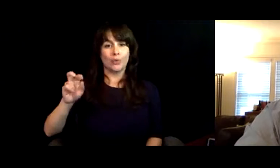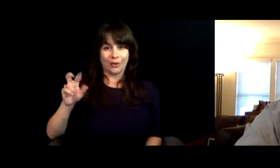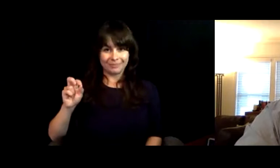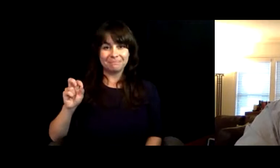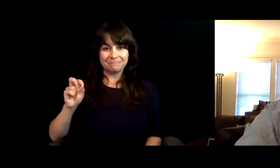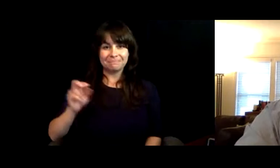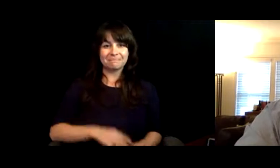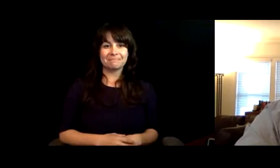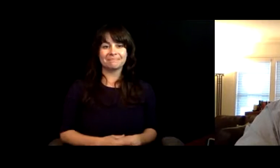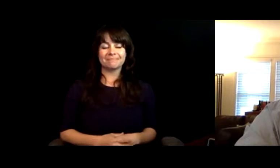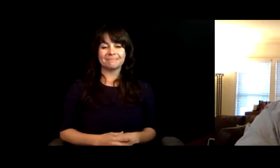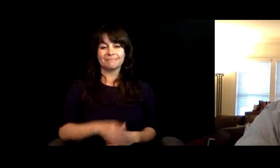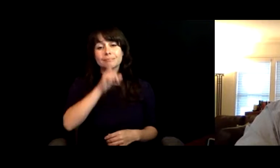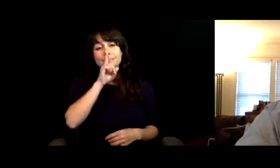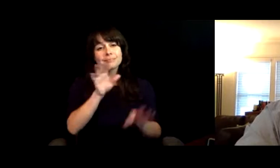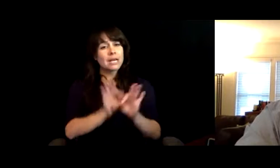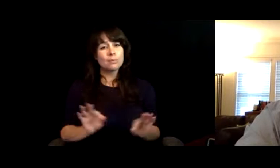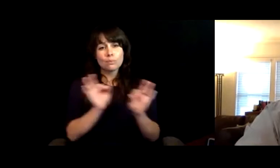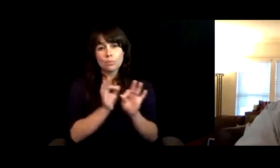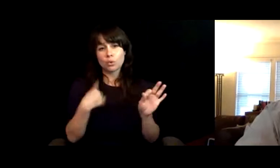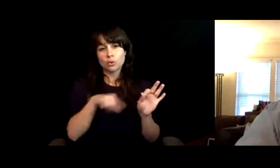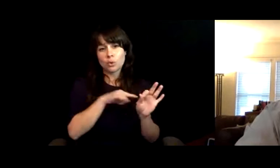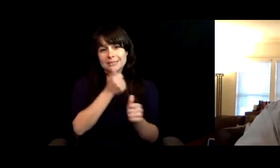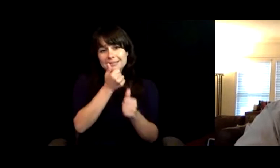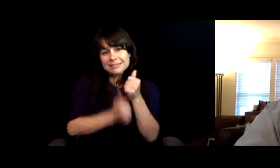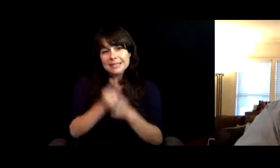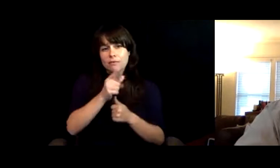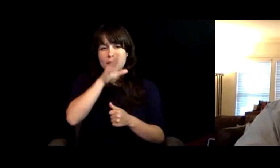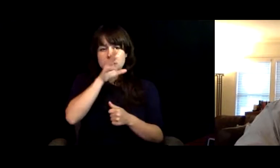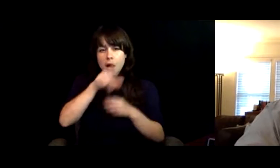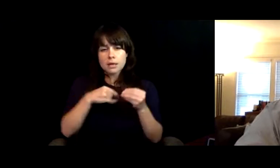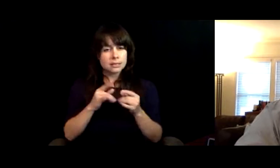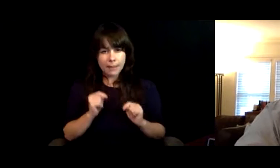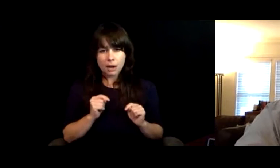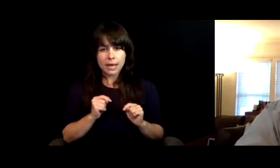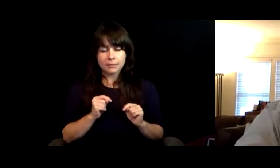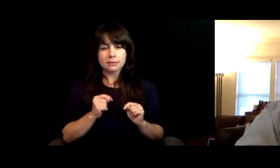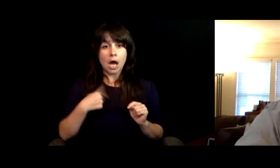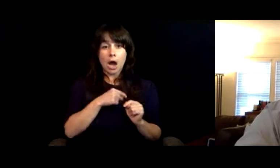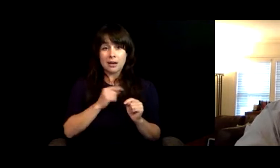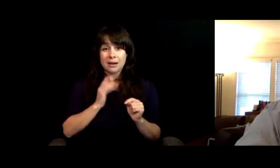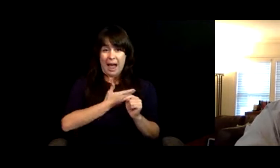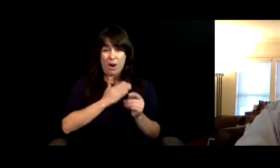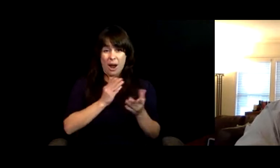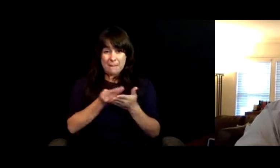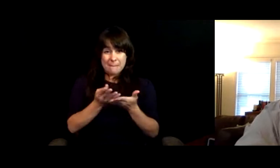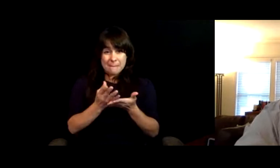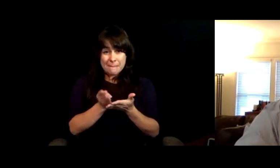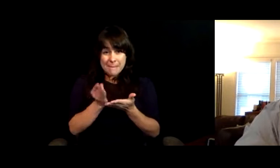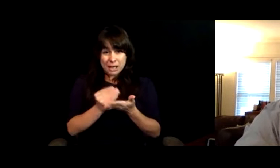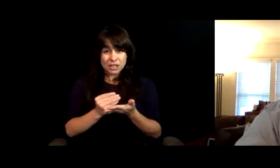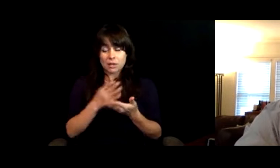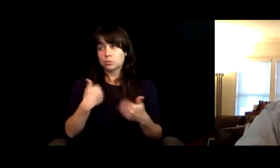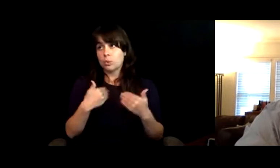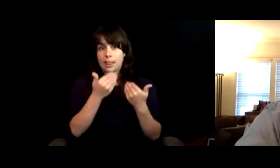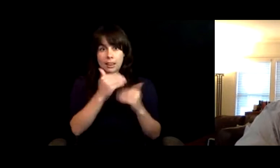It's very important to us. Everybody talks about it, and we have a limited budget. We have to pay for K through